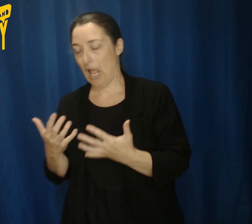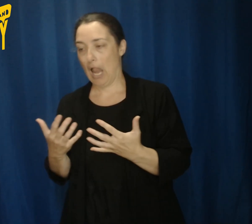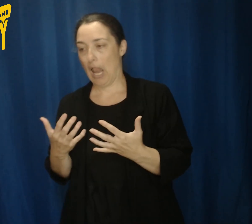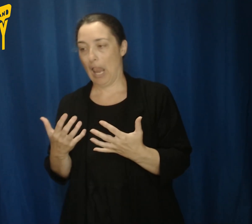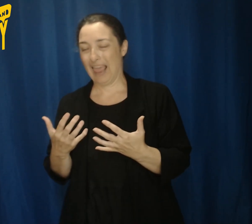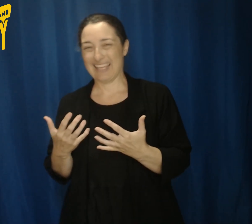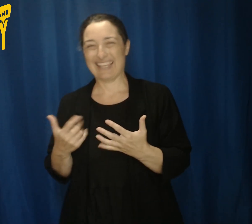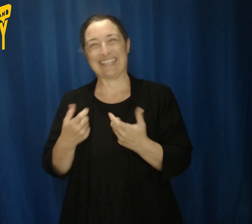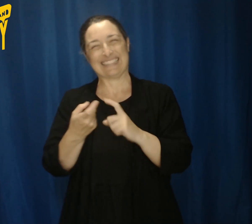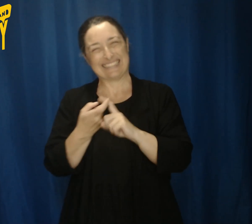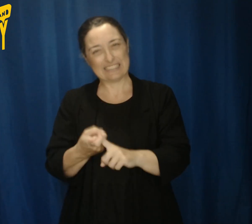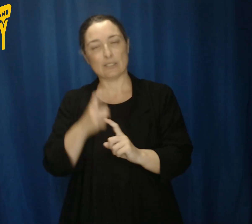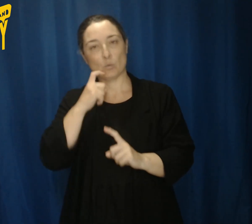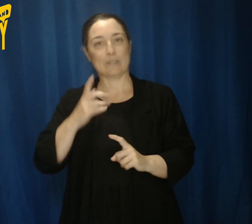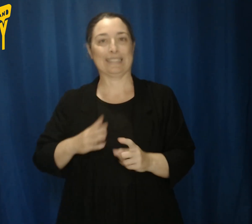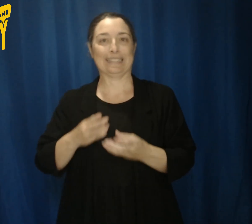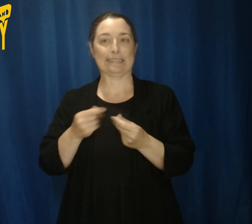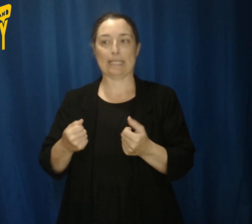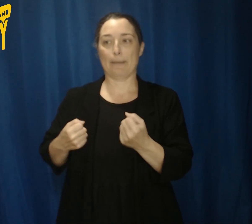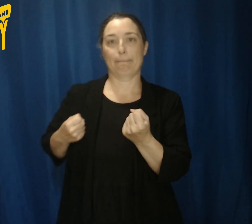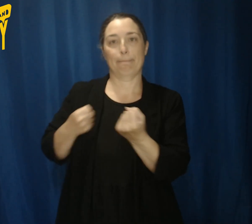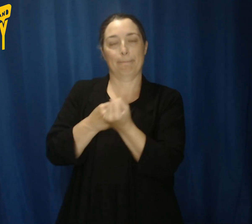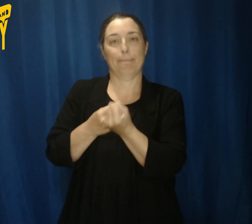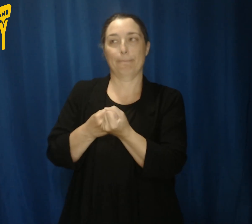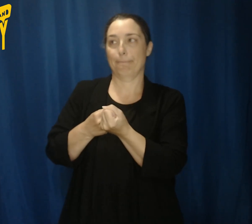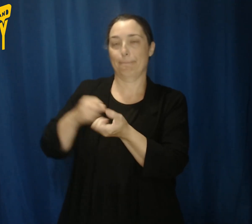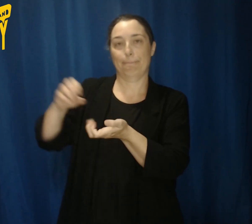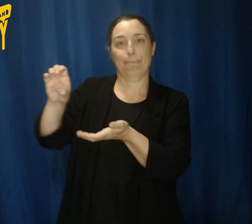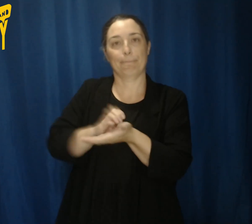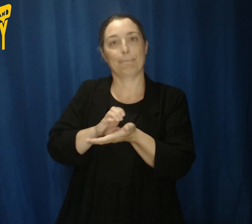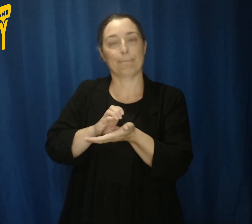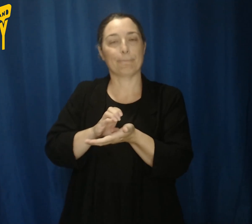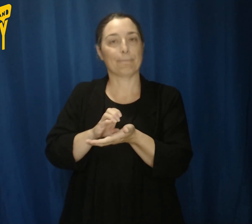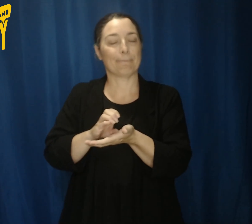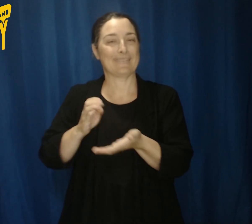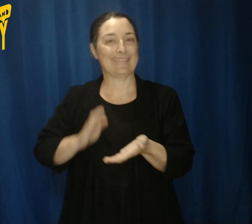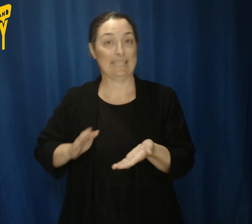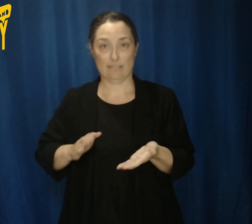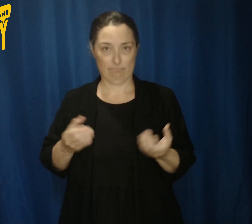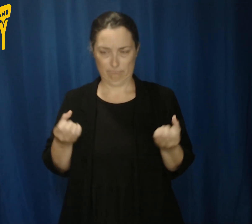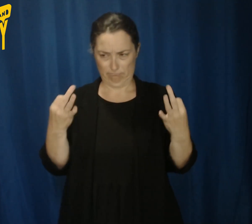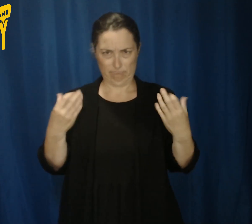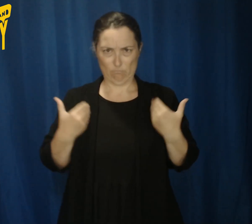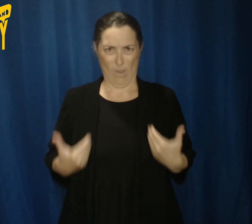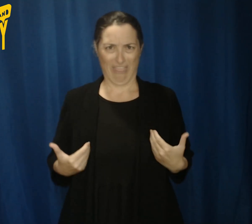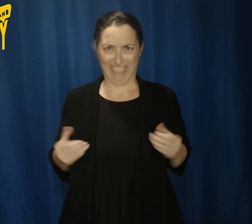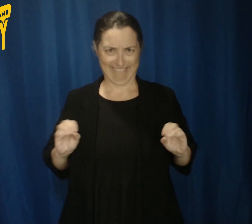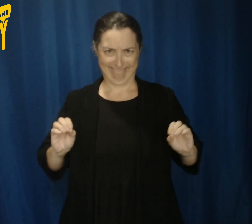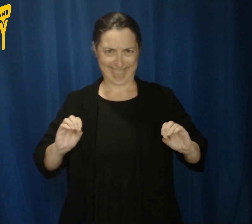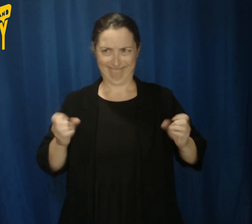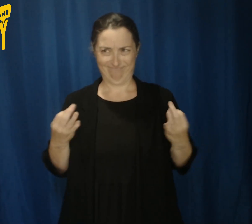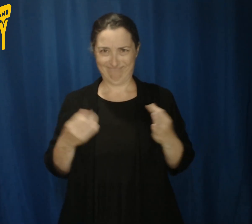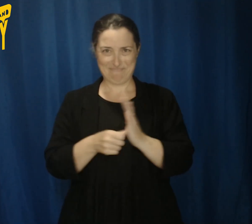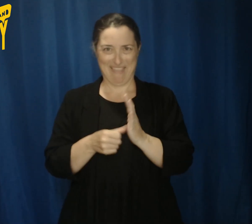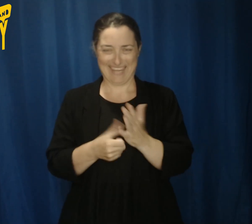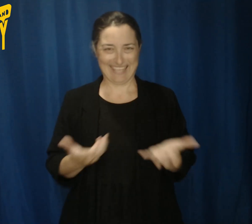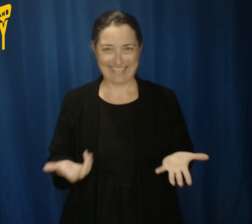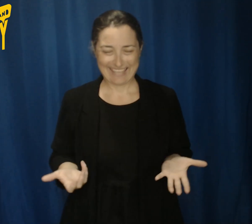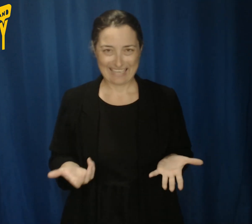university like stipend, because I've never been wealthy. I've never had money. So it's always had to be, maybe that also determines it, you know, like if